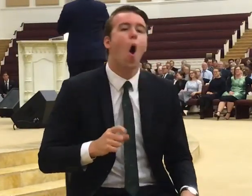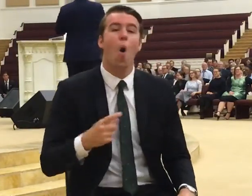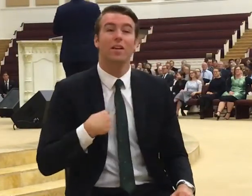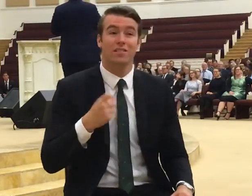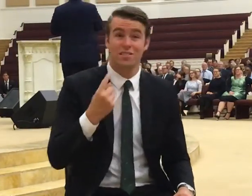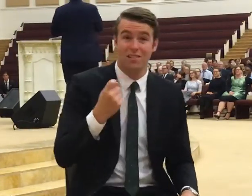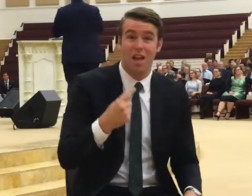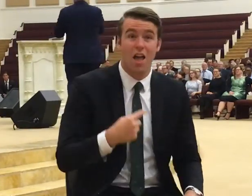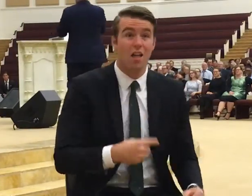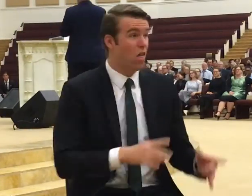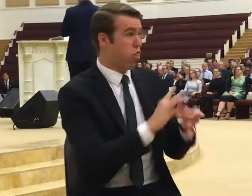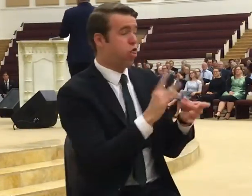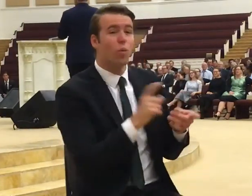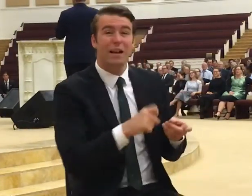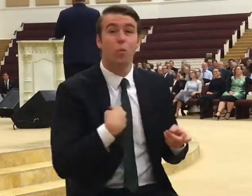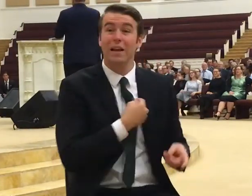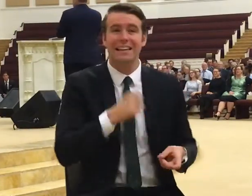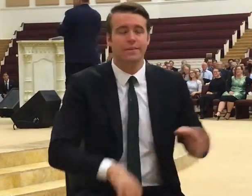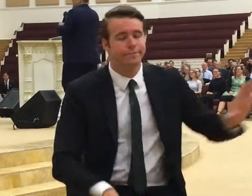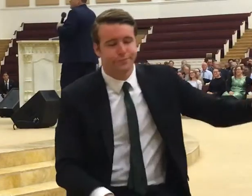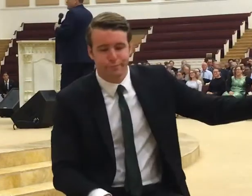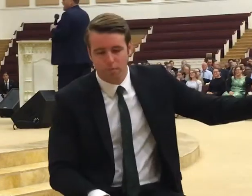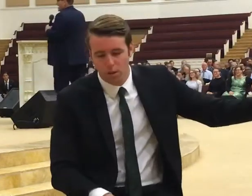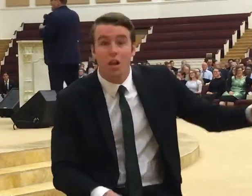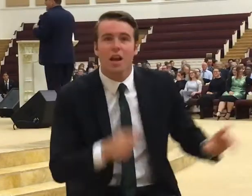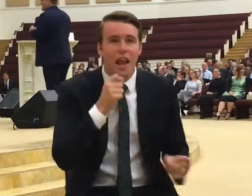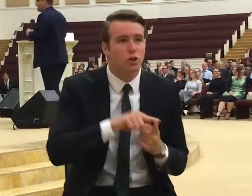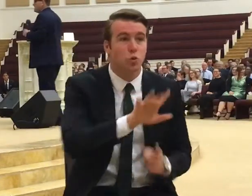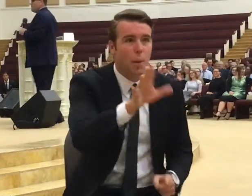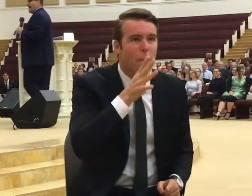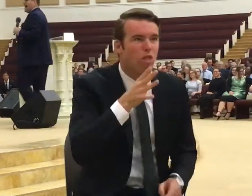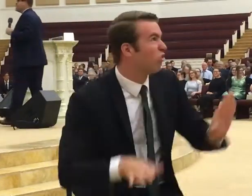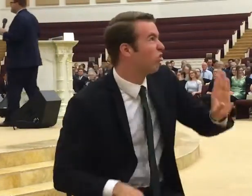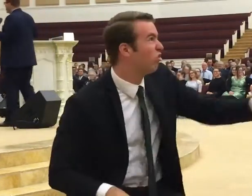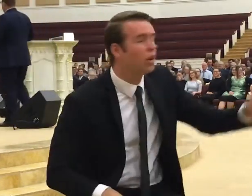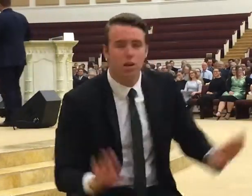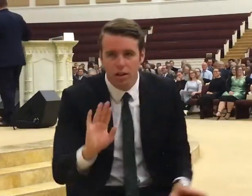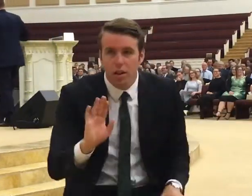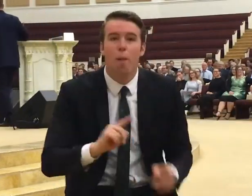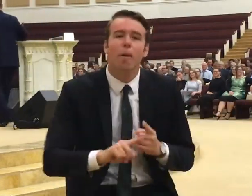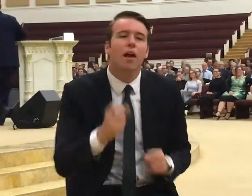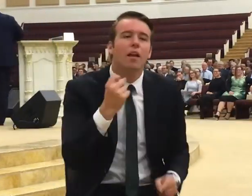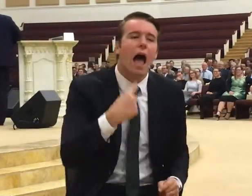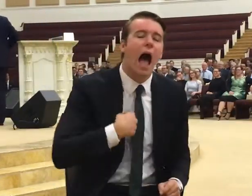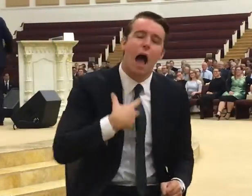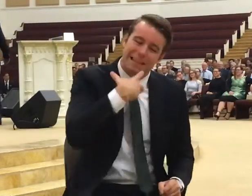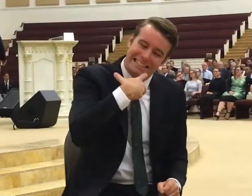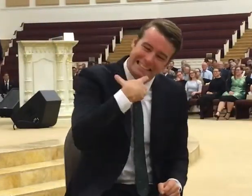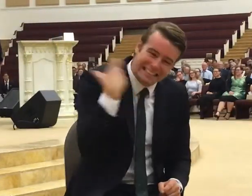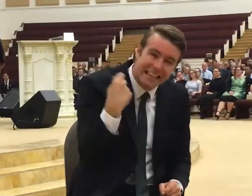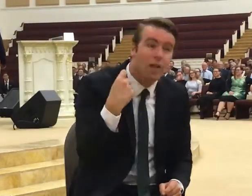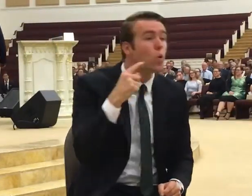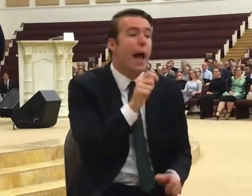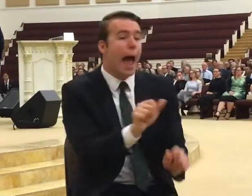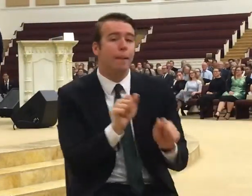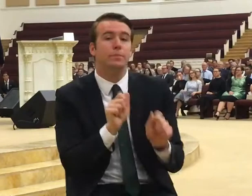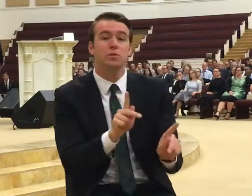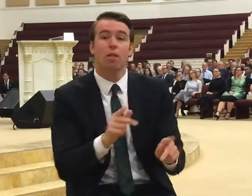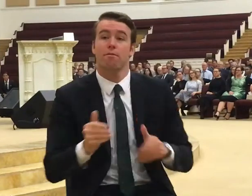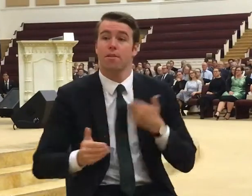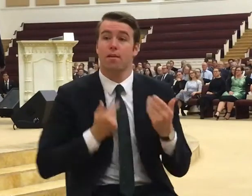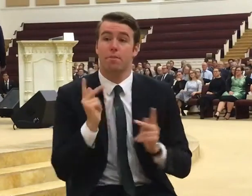not talking about you, to your mama, but I'm talking. You know, I am sick of watching apostolic young